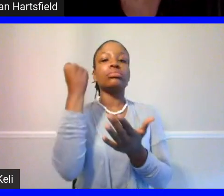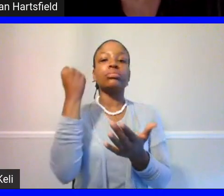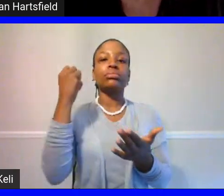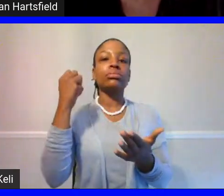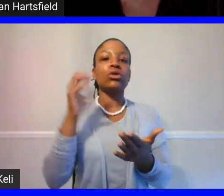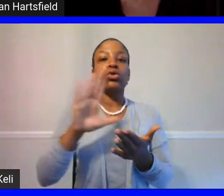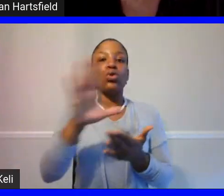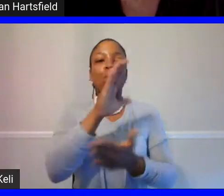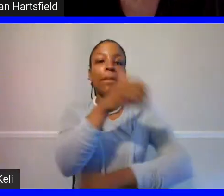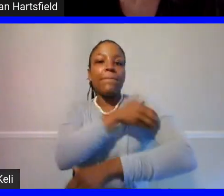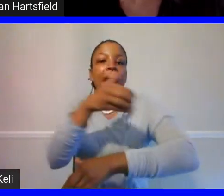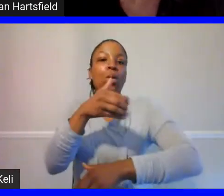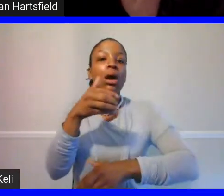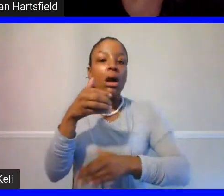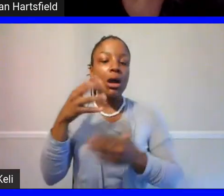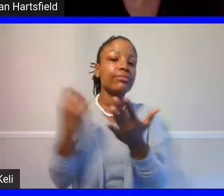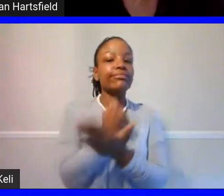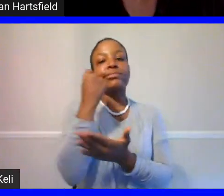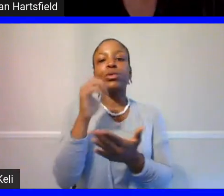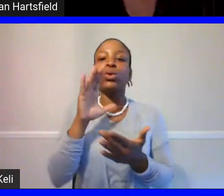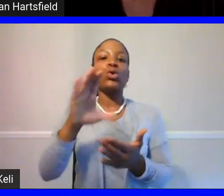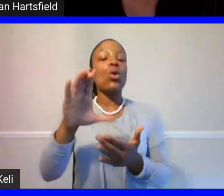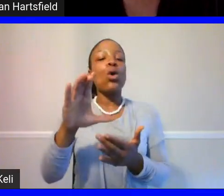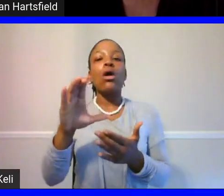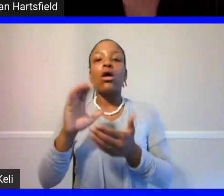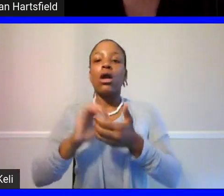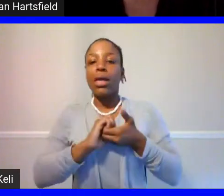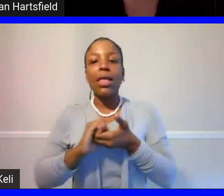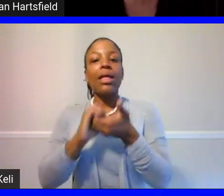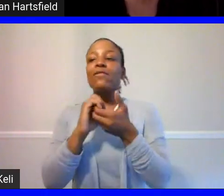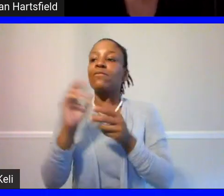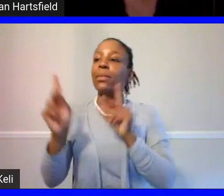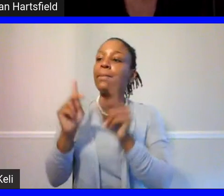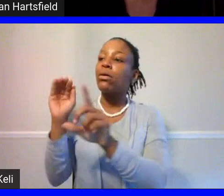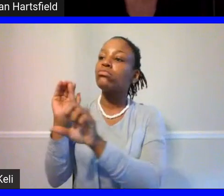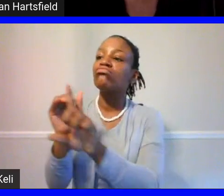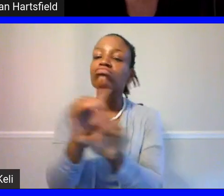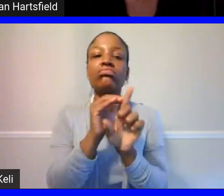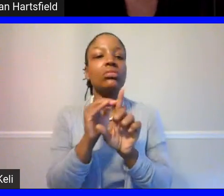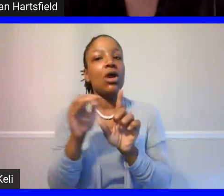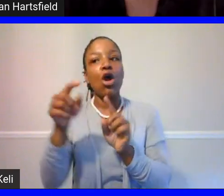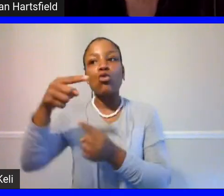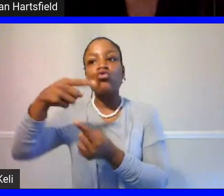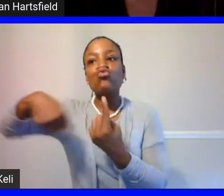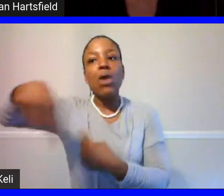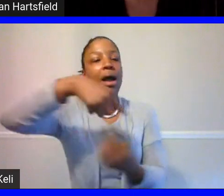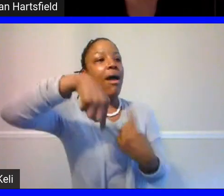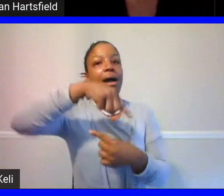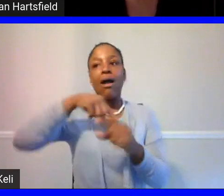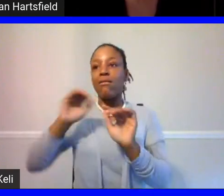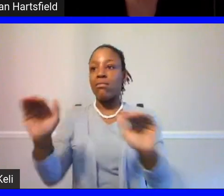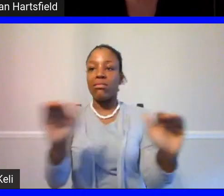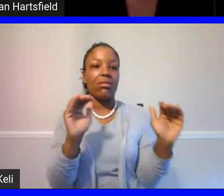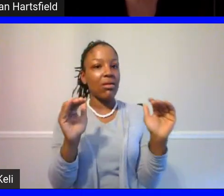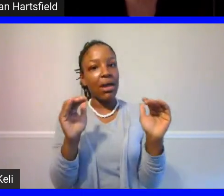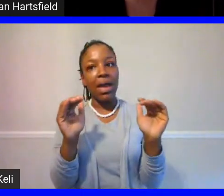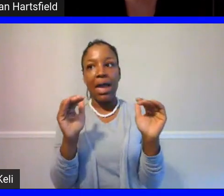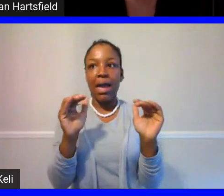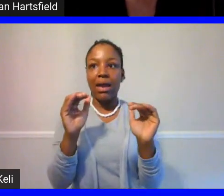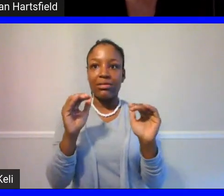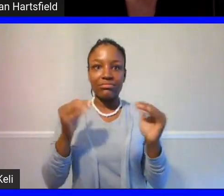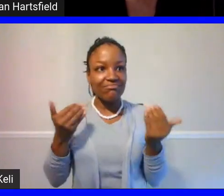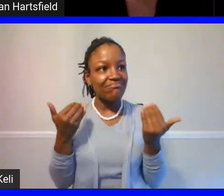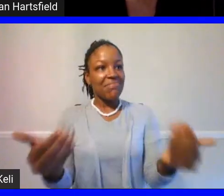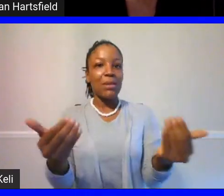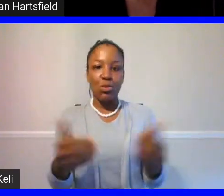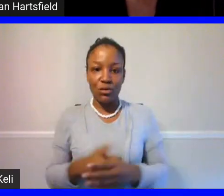to activate your collective, activate the people around you, and make moves.